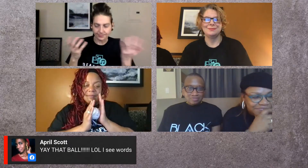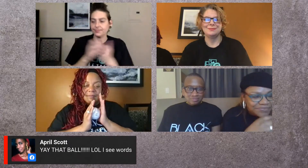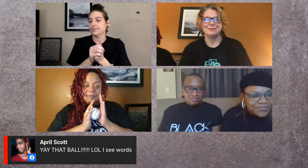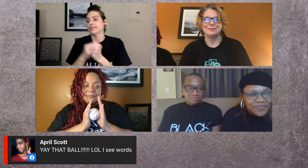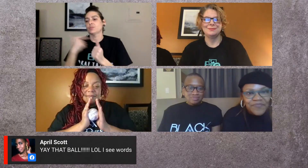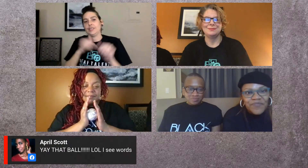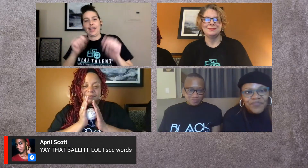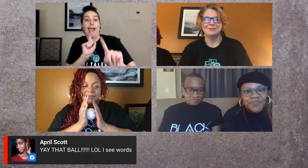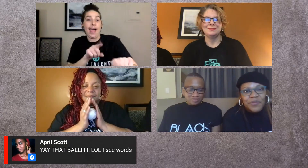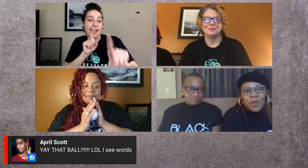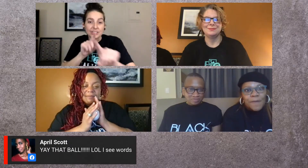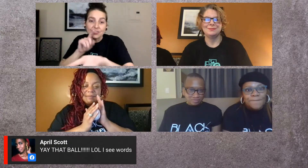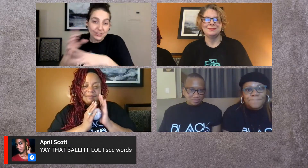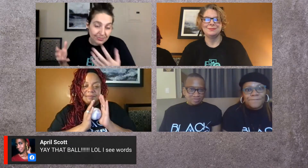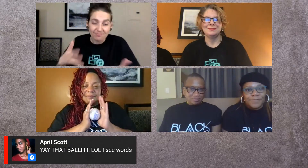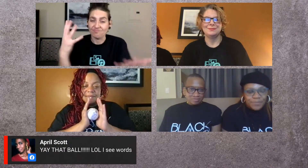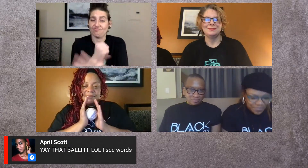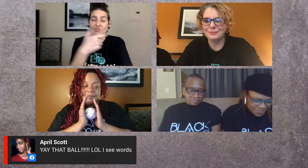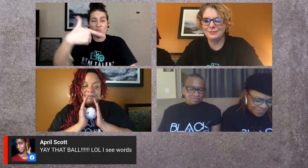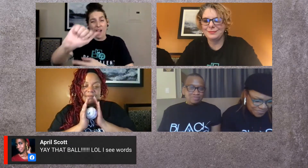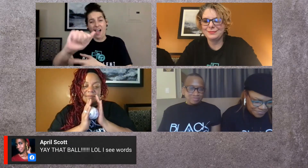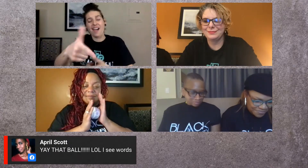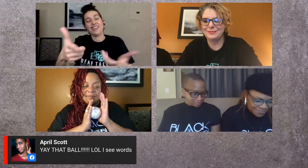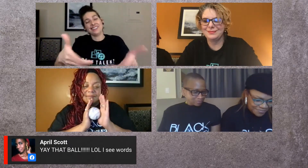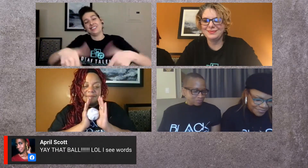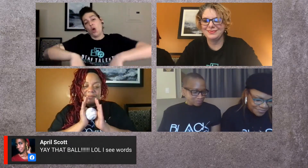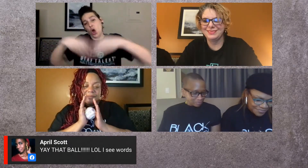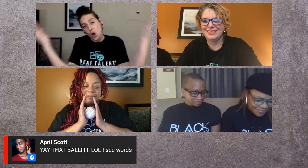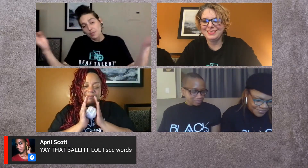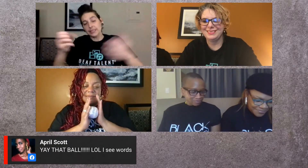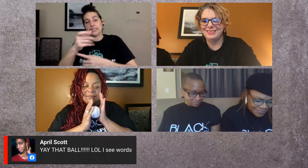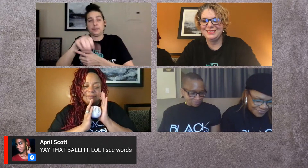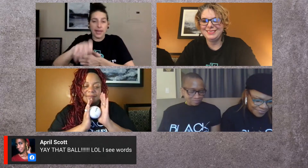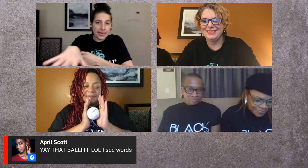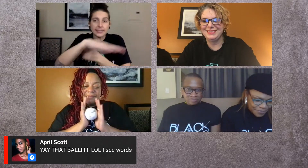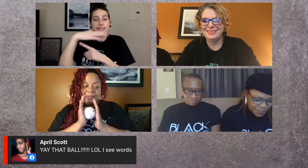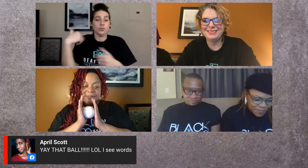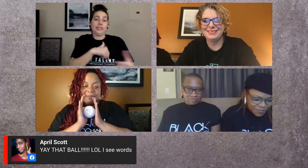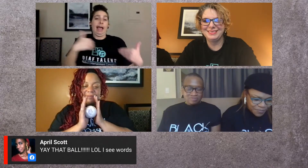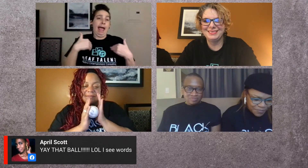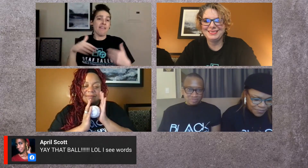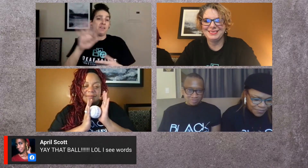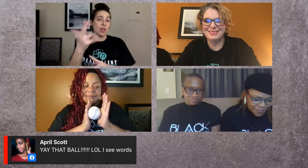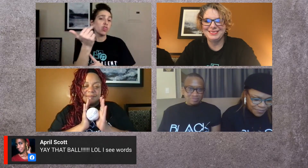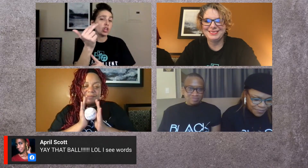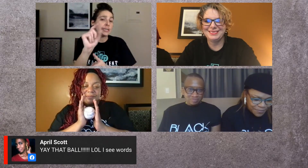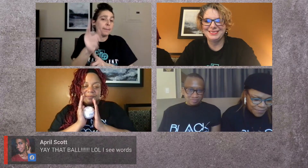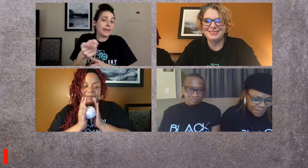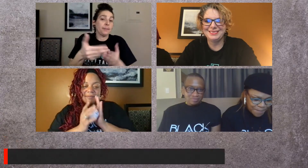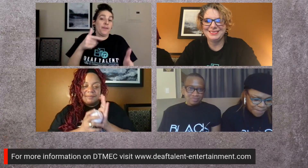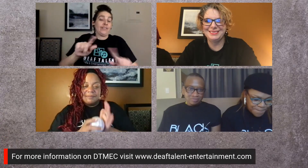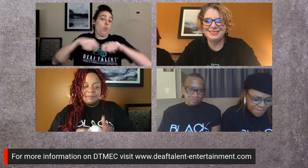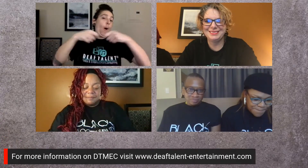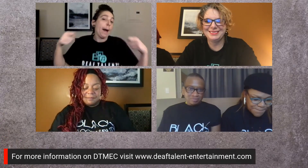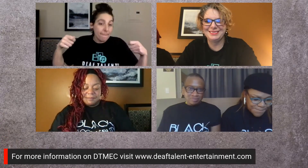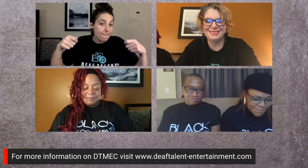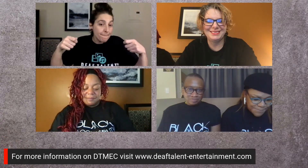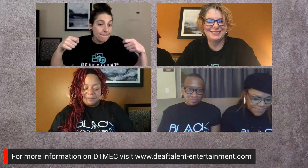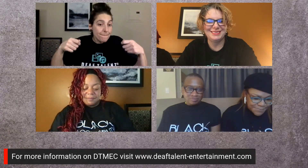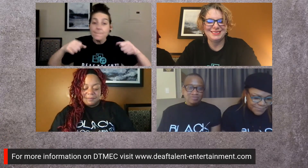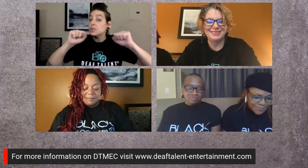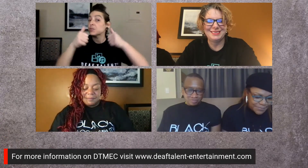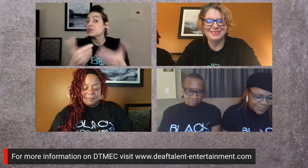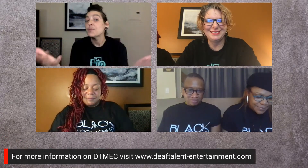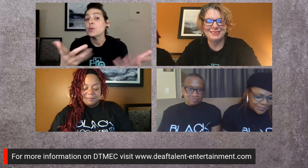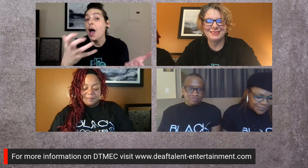know. Let us know what we'll answer your questions. Just a little Q&A. We've got about 13